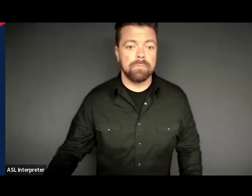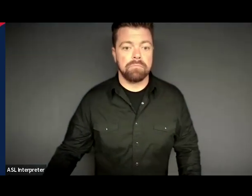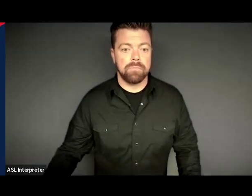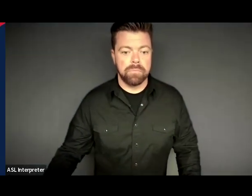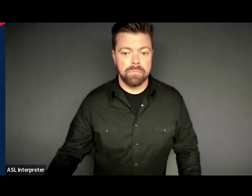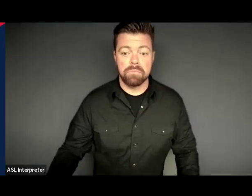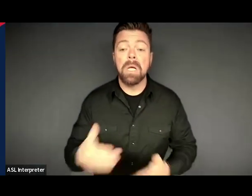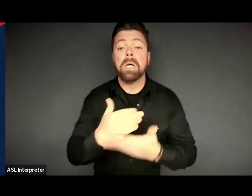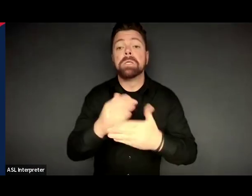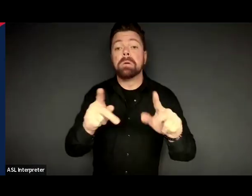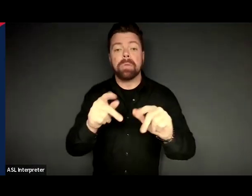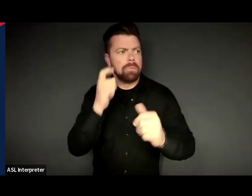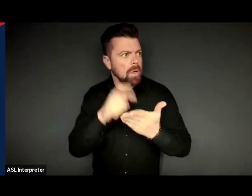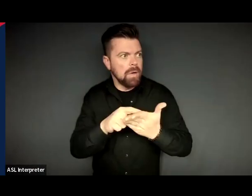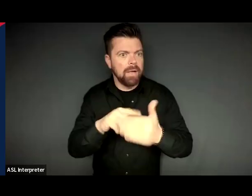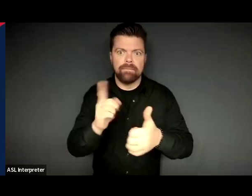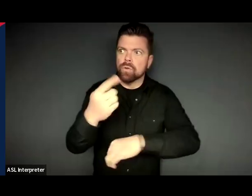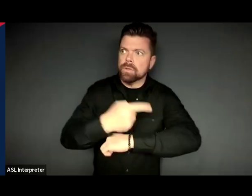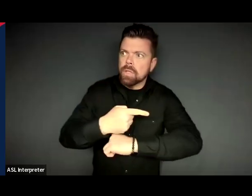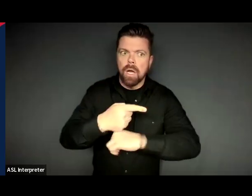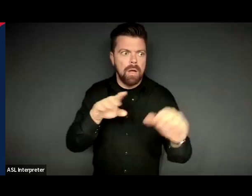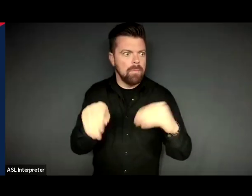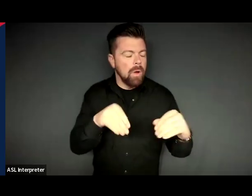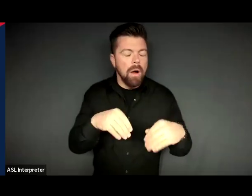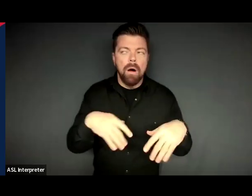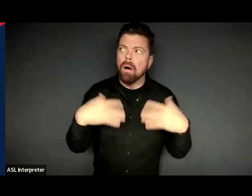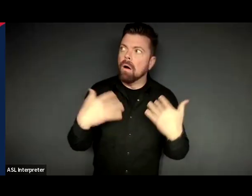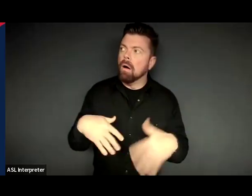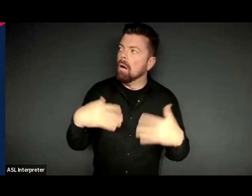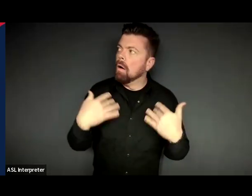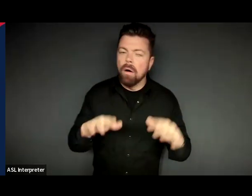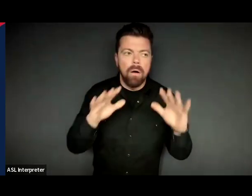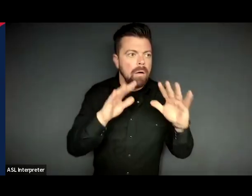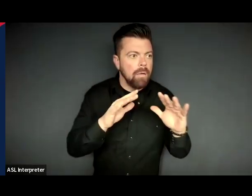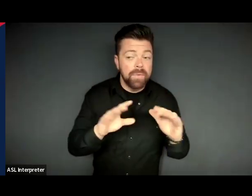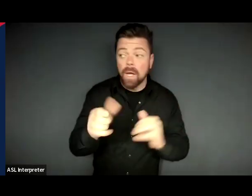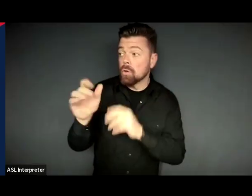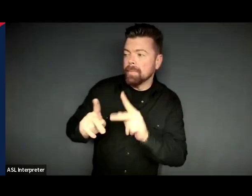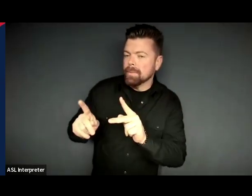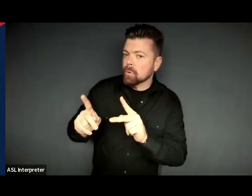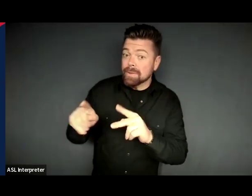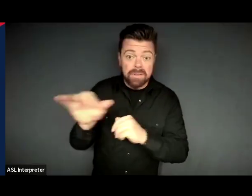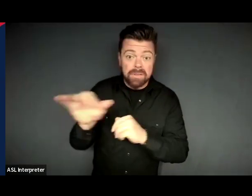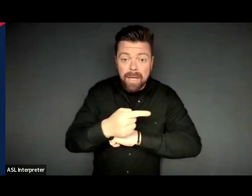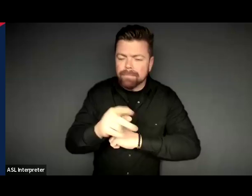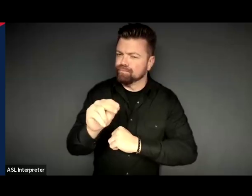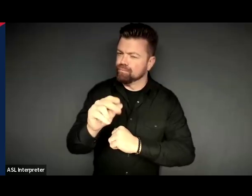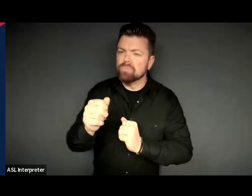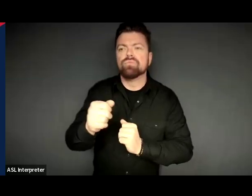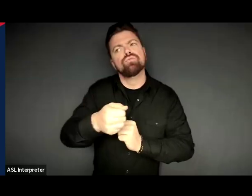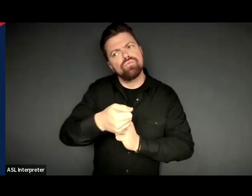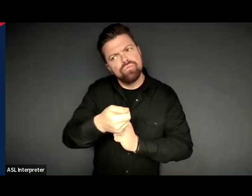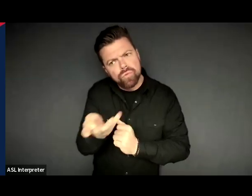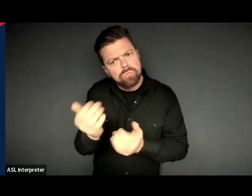oh my gosh, this is a miracle. And some people, it takes a few sessions to get some return of function, but that's what you get